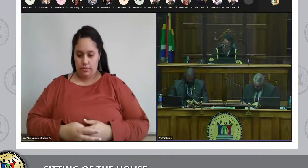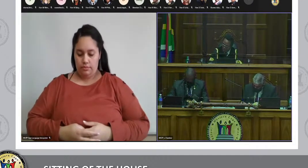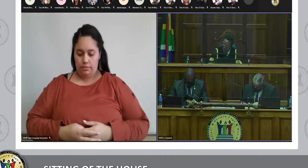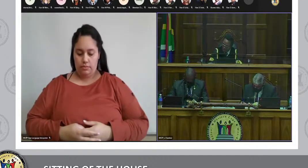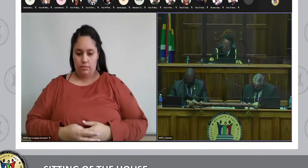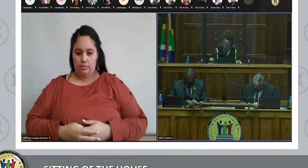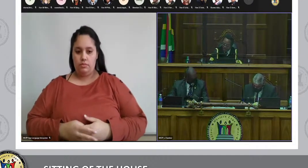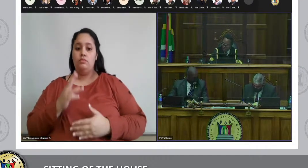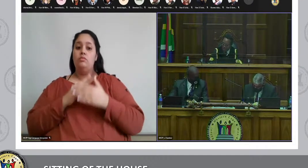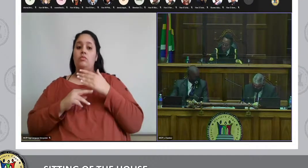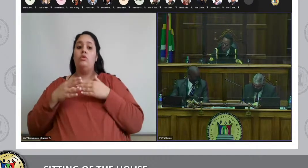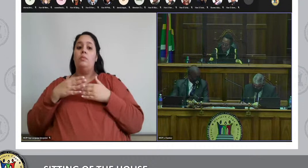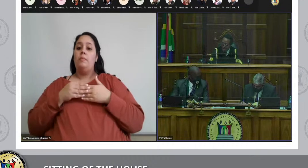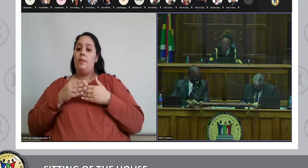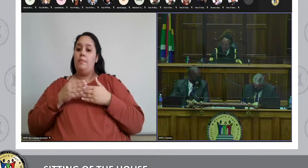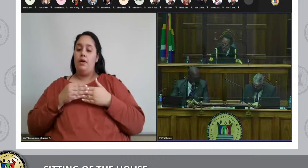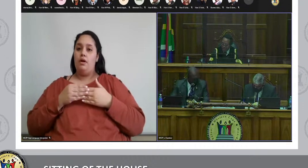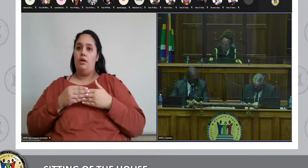Honourable members,